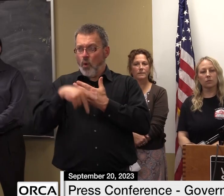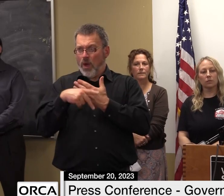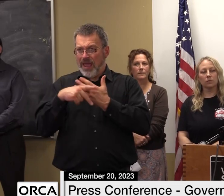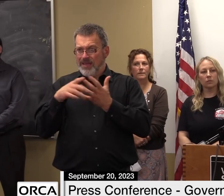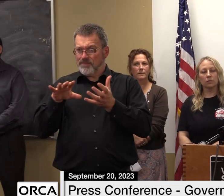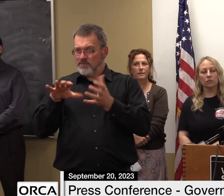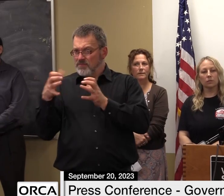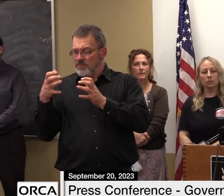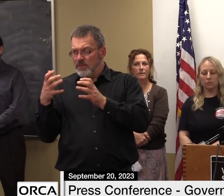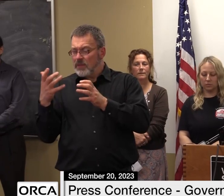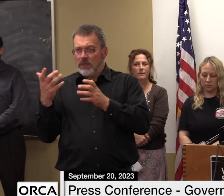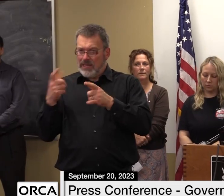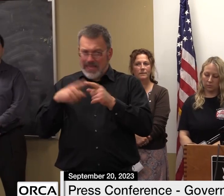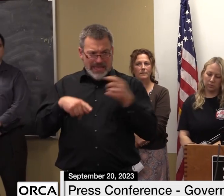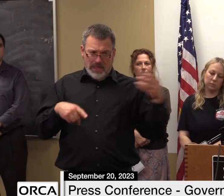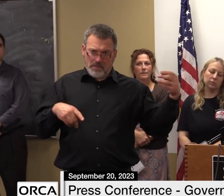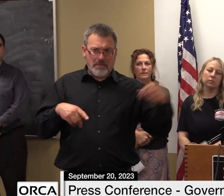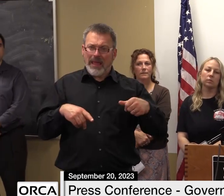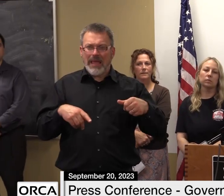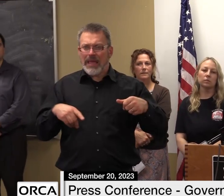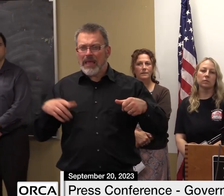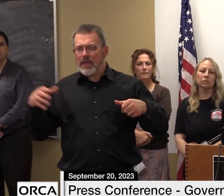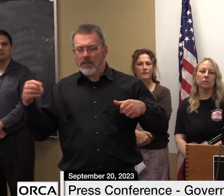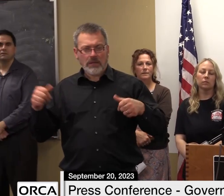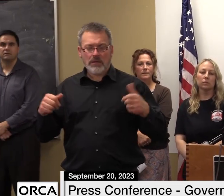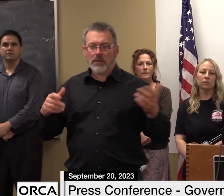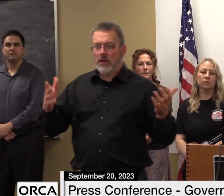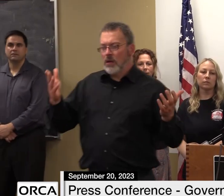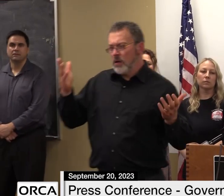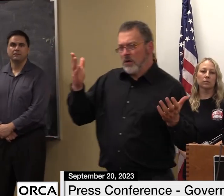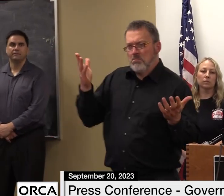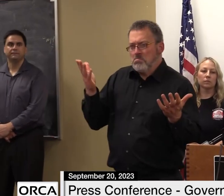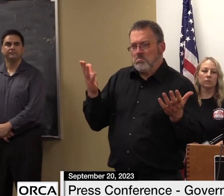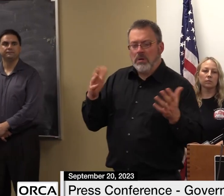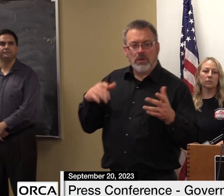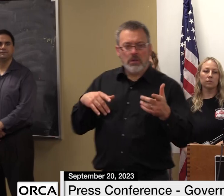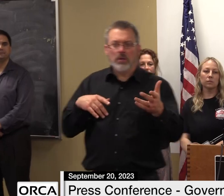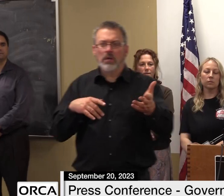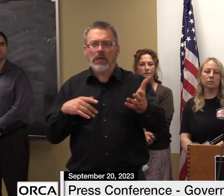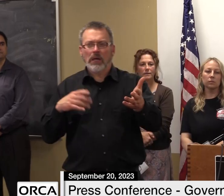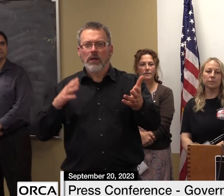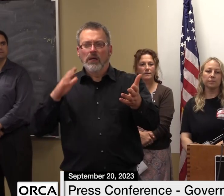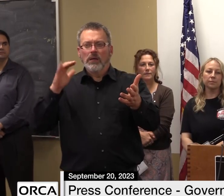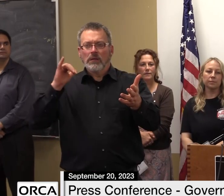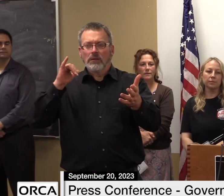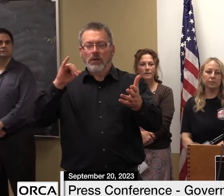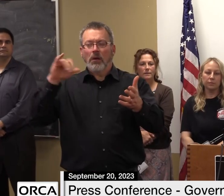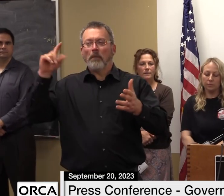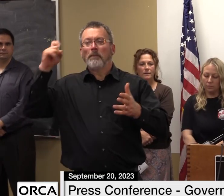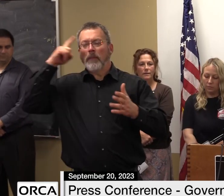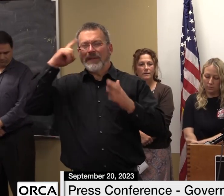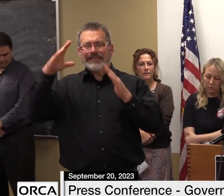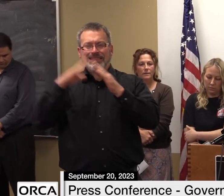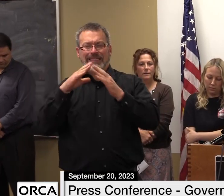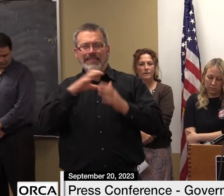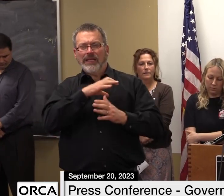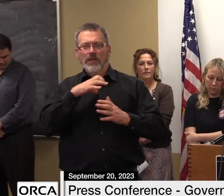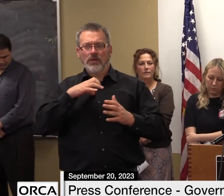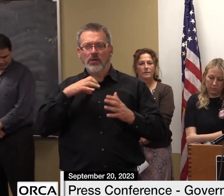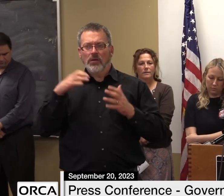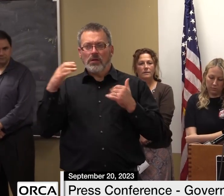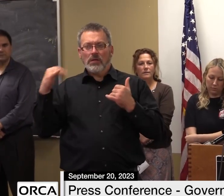I apologize. I don't know that. One last question for you while you're here. Montpelier City Council gave preliminary approval to let FEMA